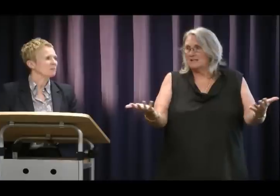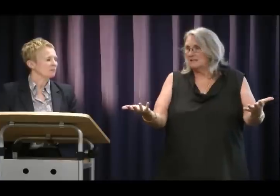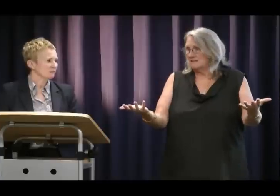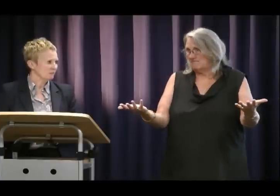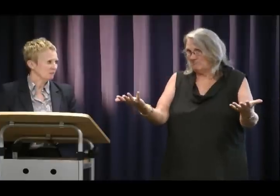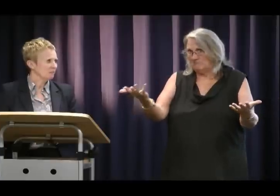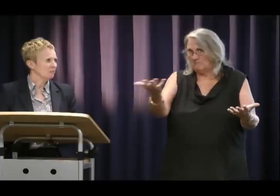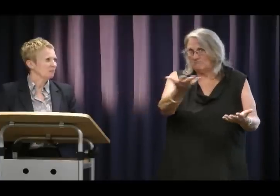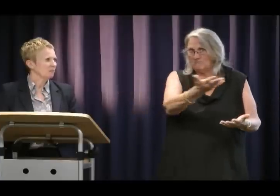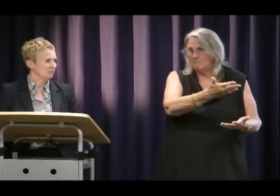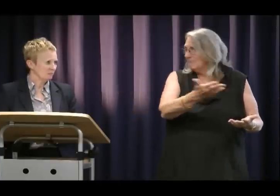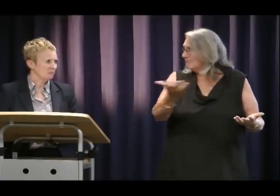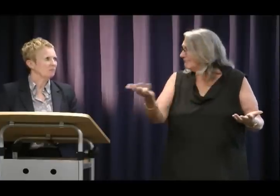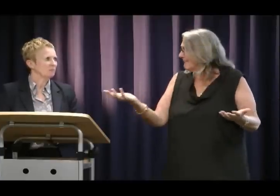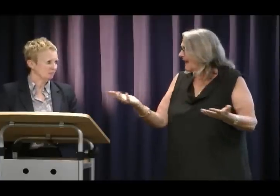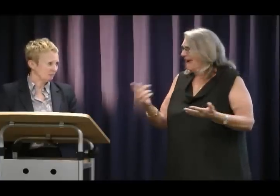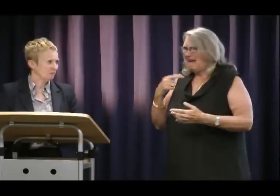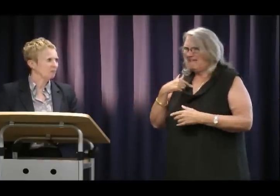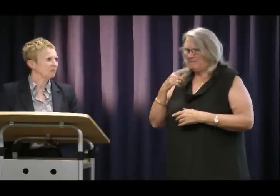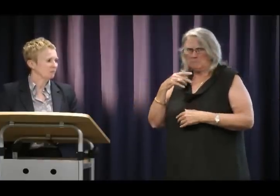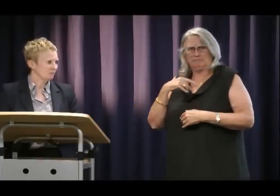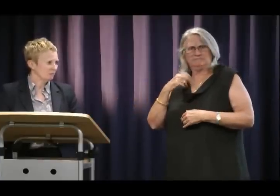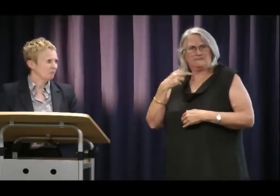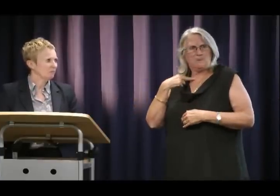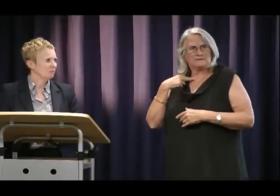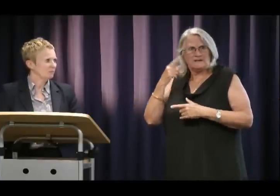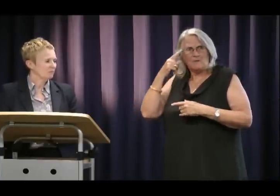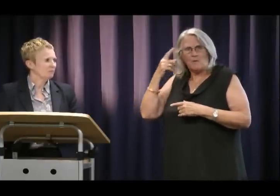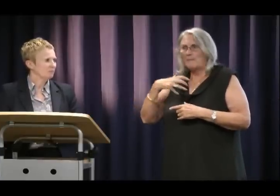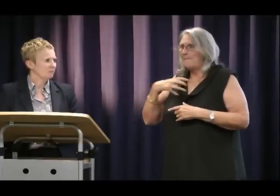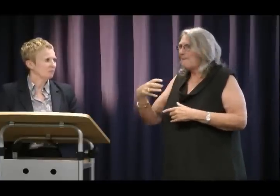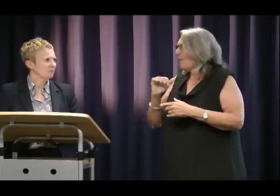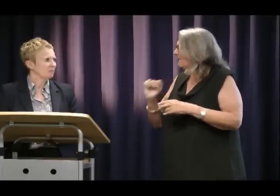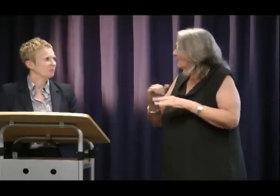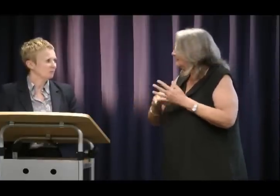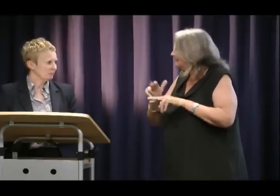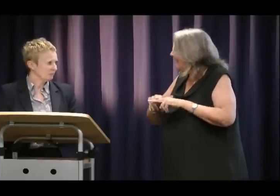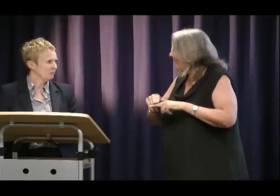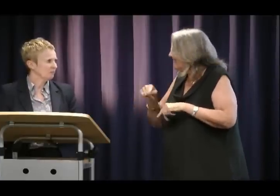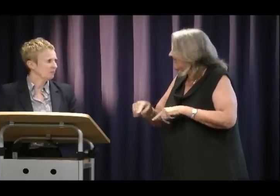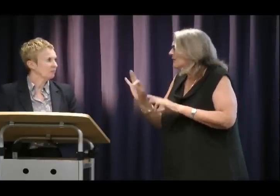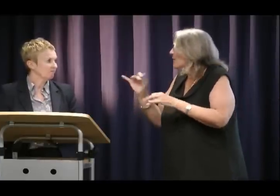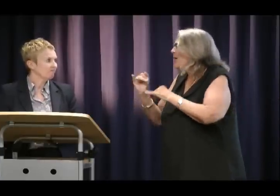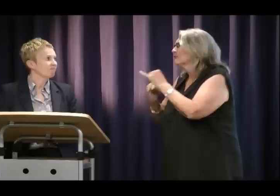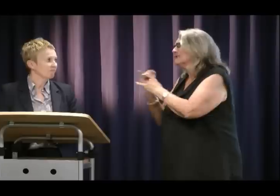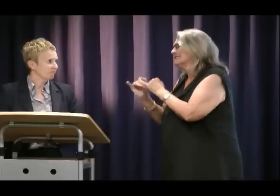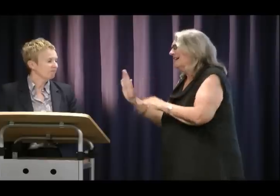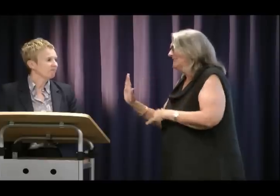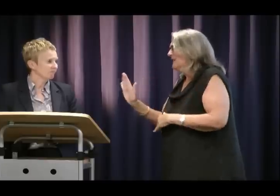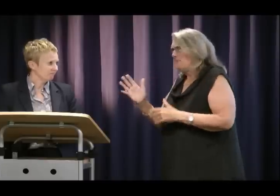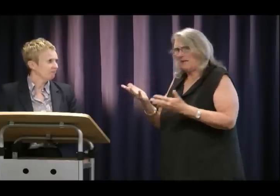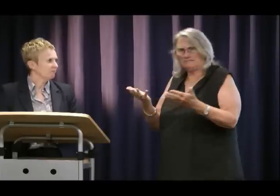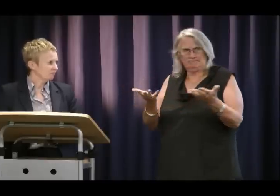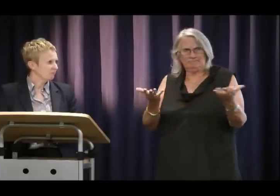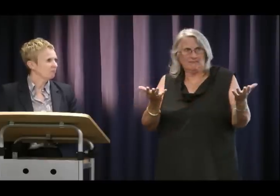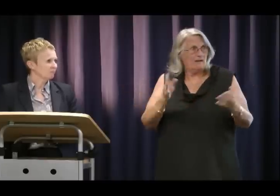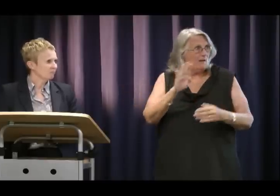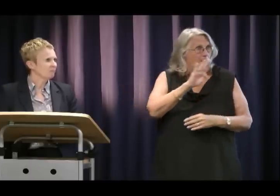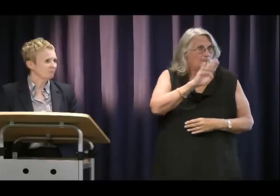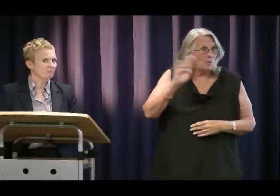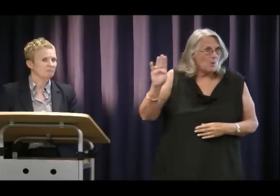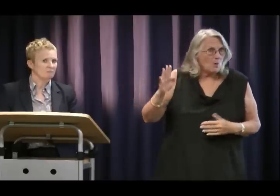And where are the everyday deaf people? They're not in this audience tonight. I'm very disappointed. I thought there would be more staff here. It's not a